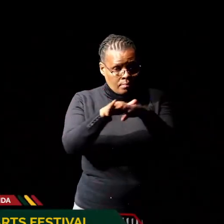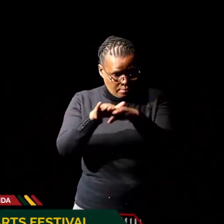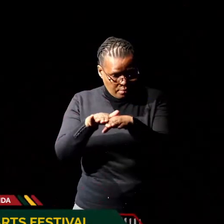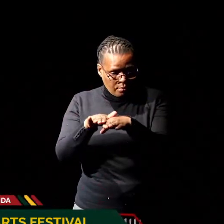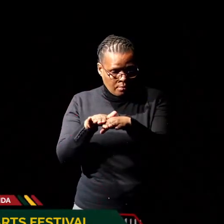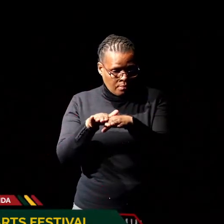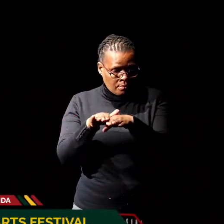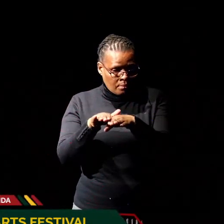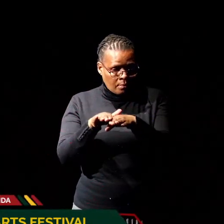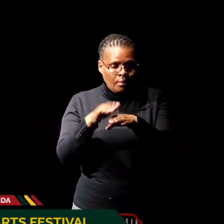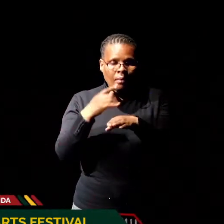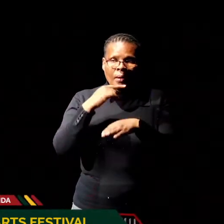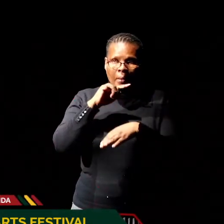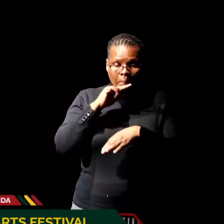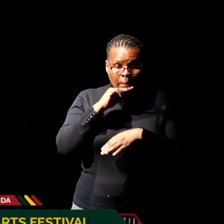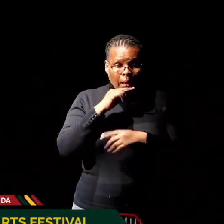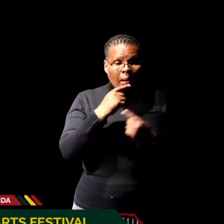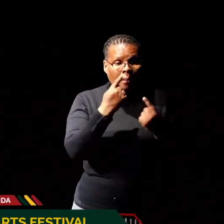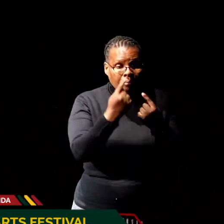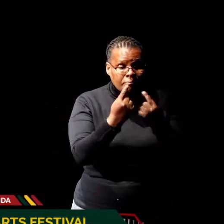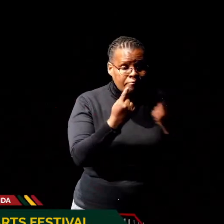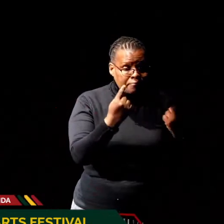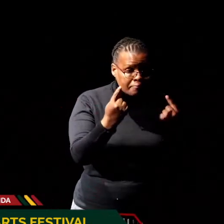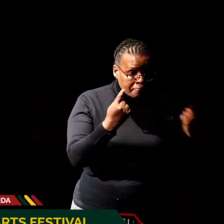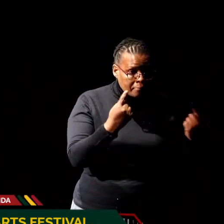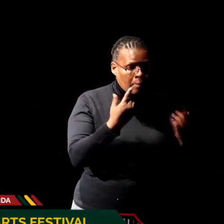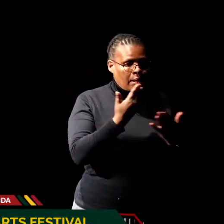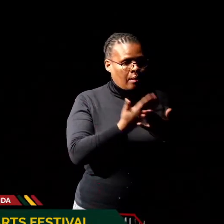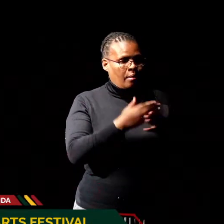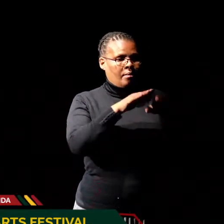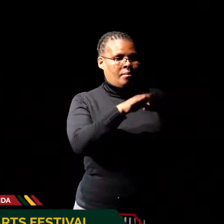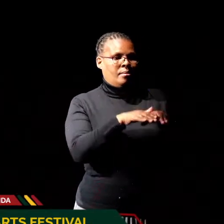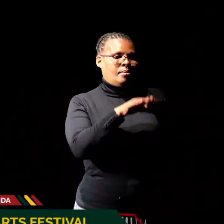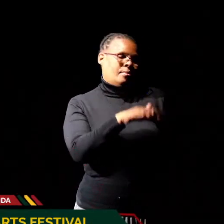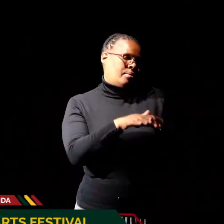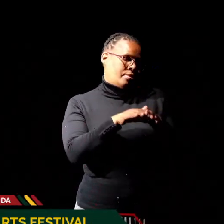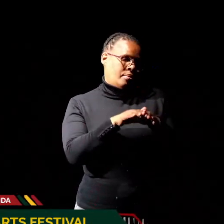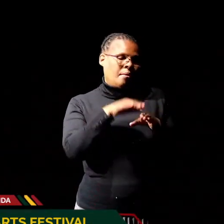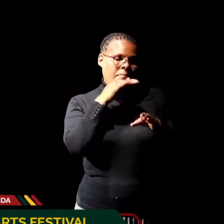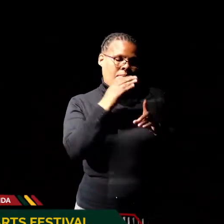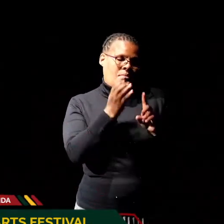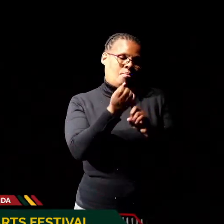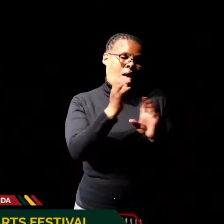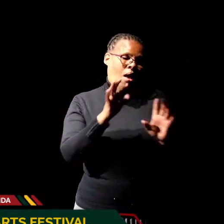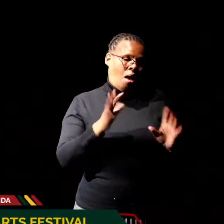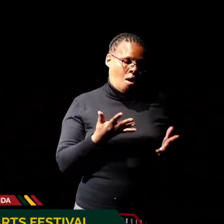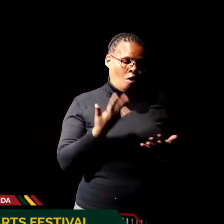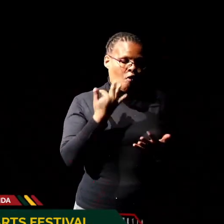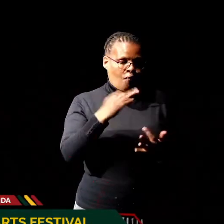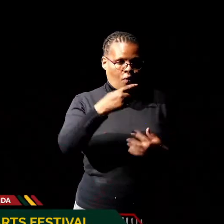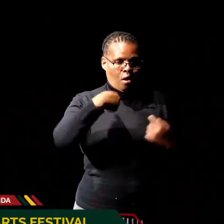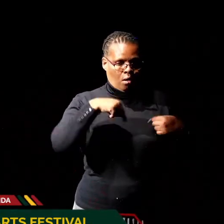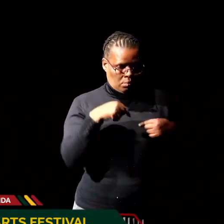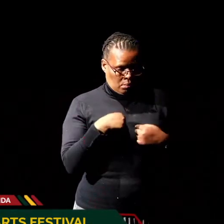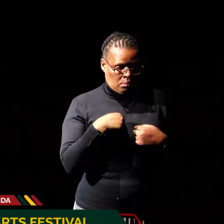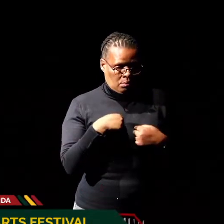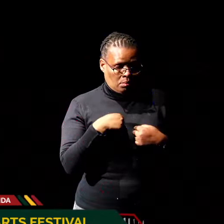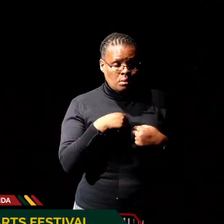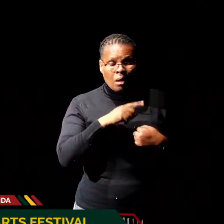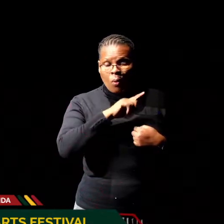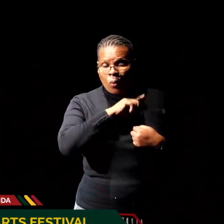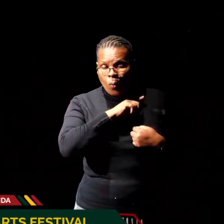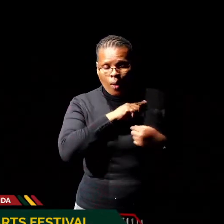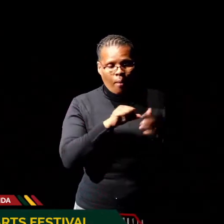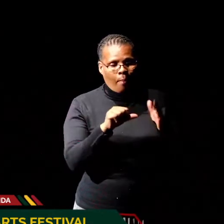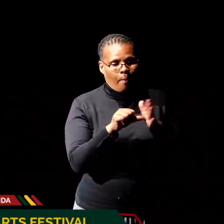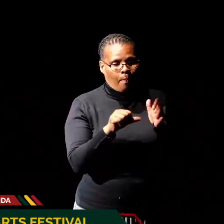individually is blessing us so that others can be blessed through us. So hence it is important